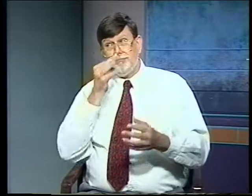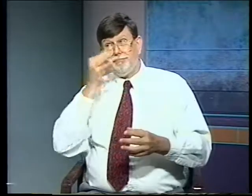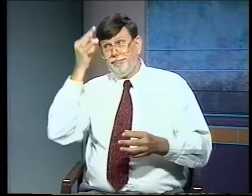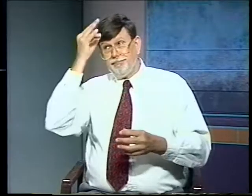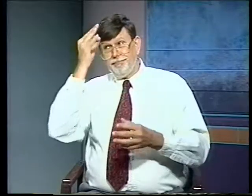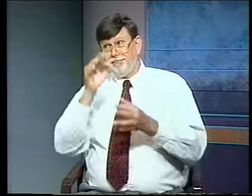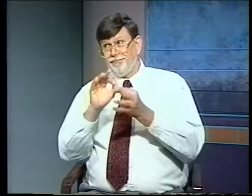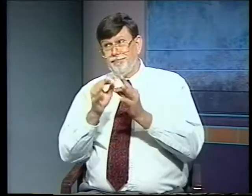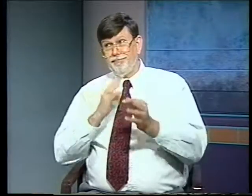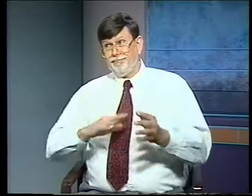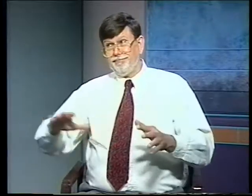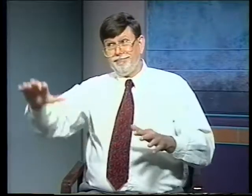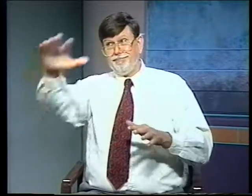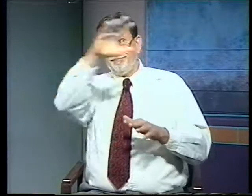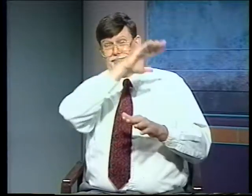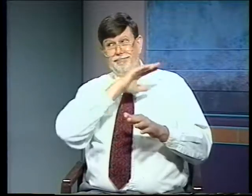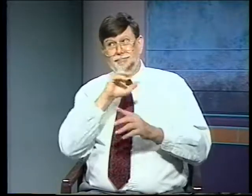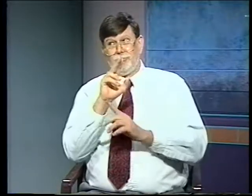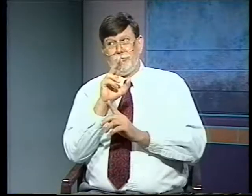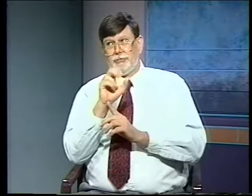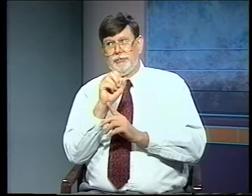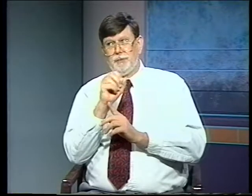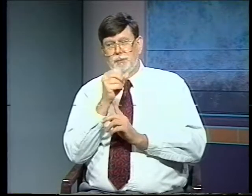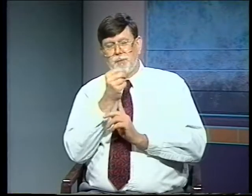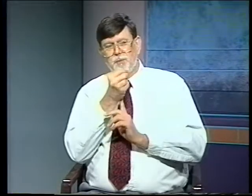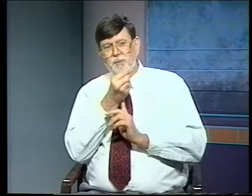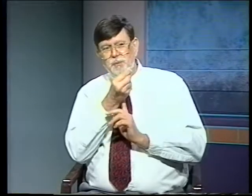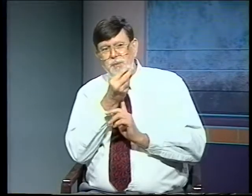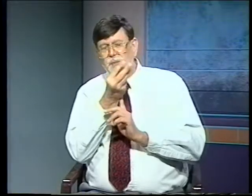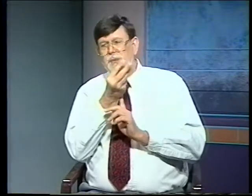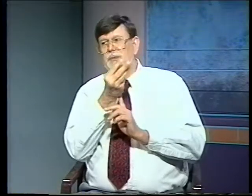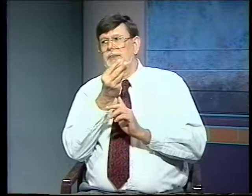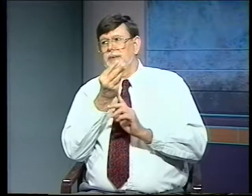have an American Indian interpreter. The problem is we have very few